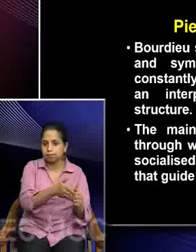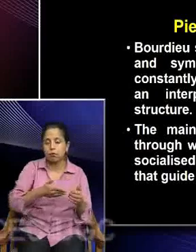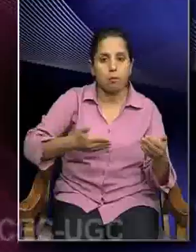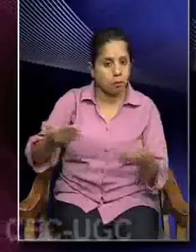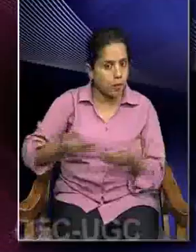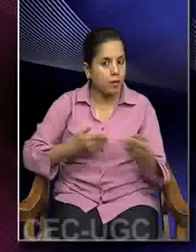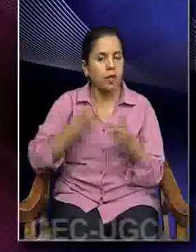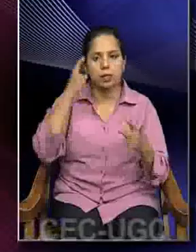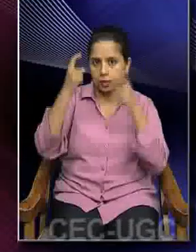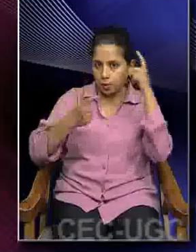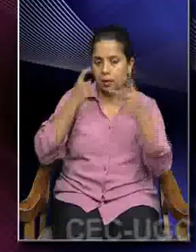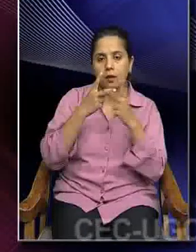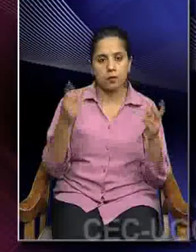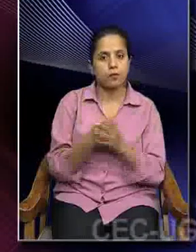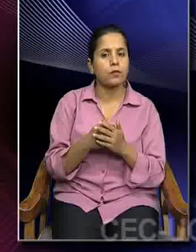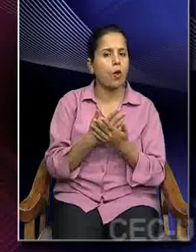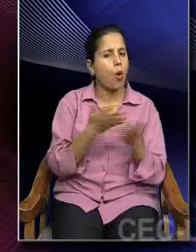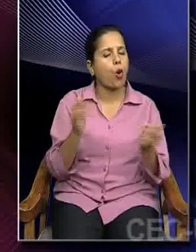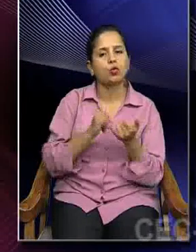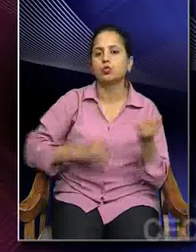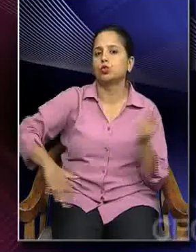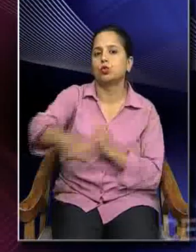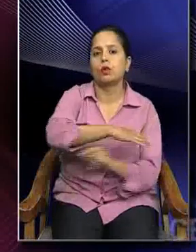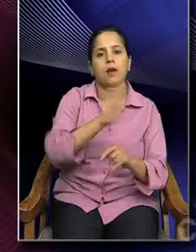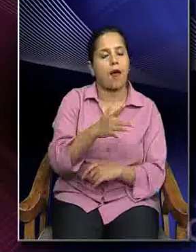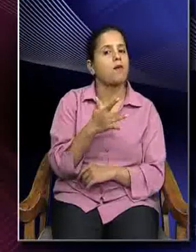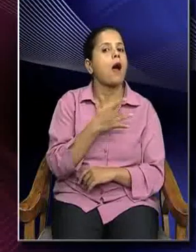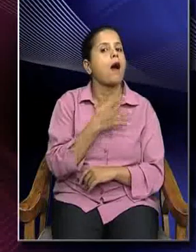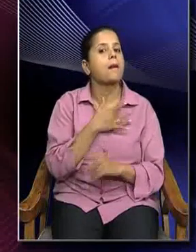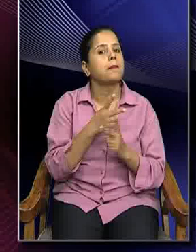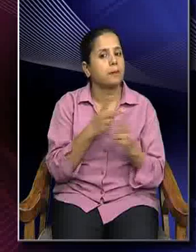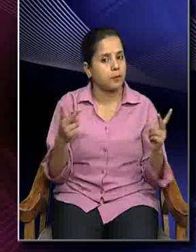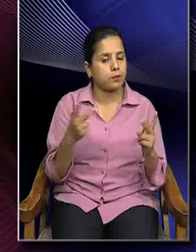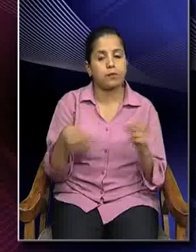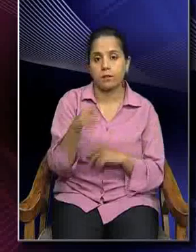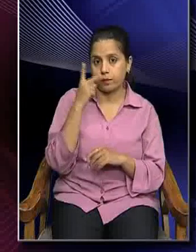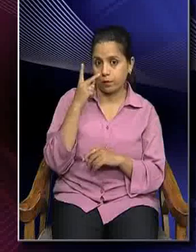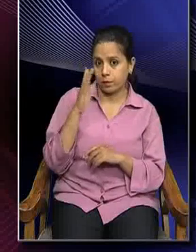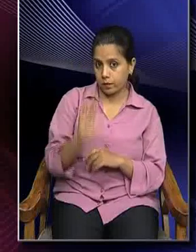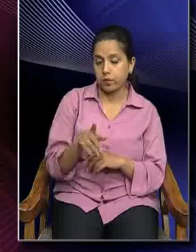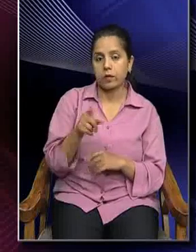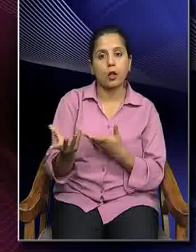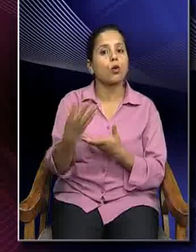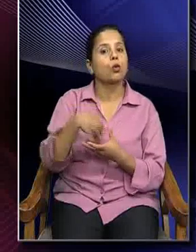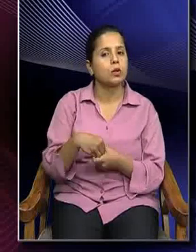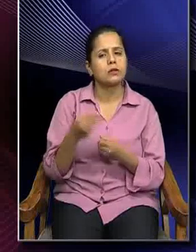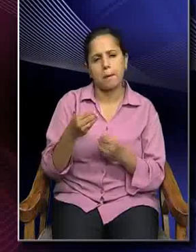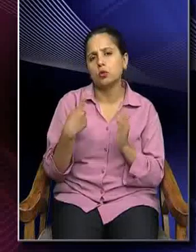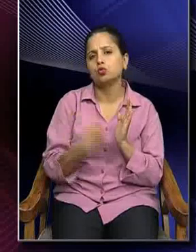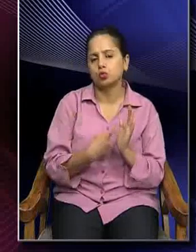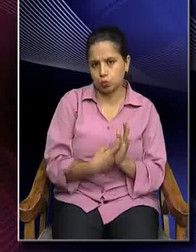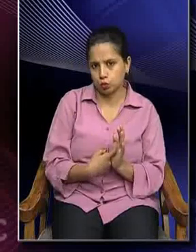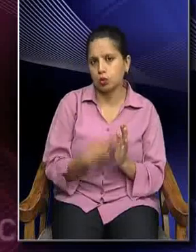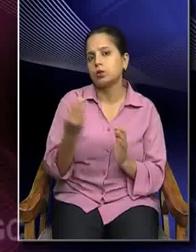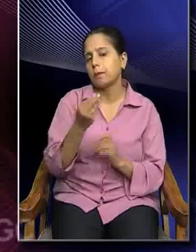and thinking. So, every society has a habitus which includes certain norms,